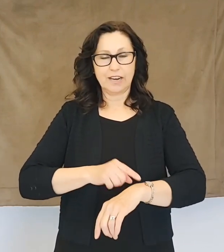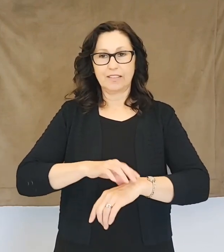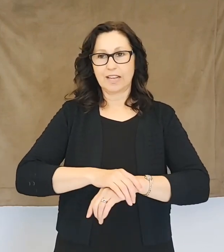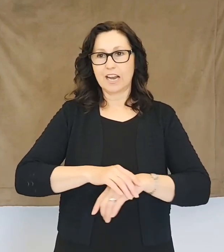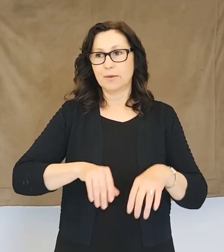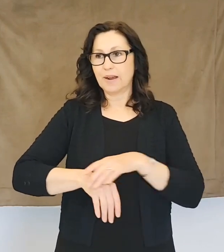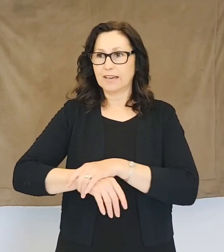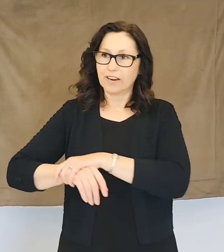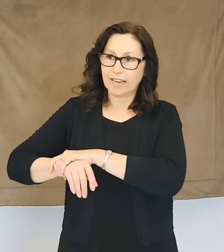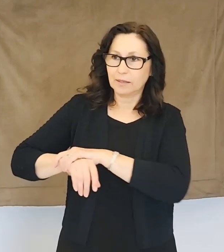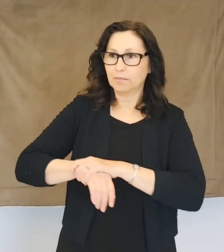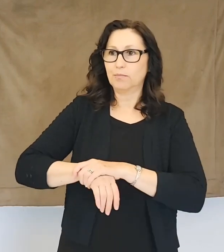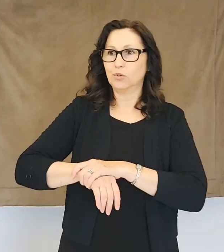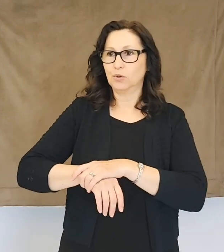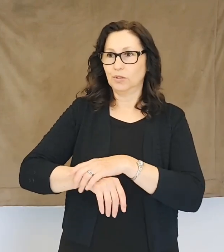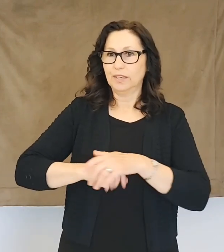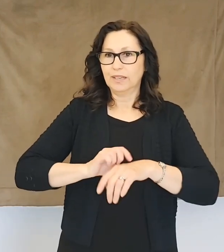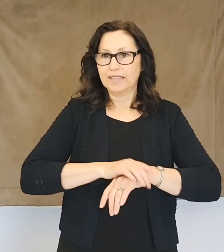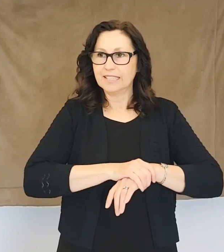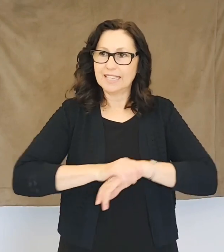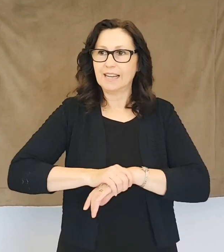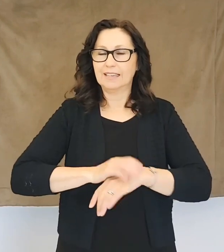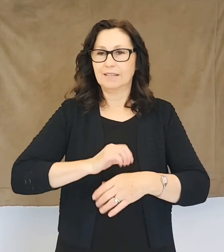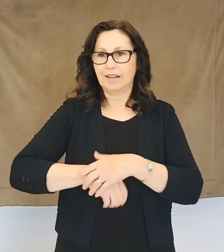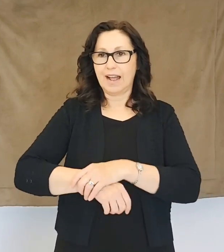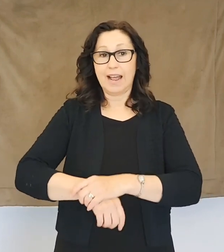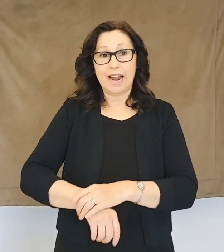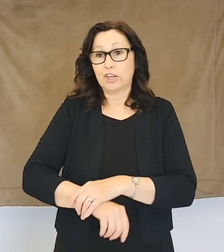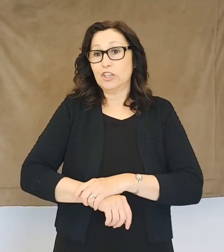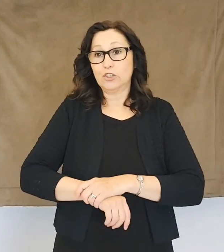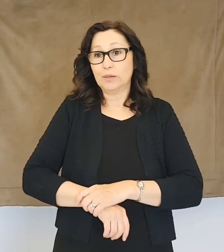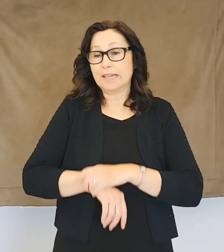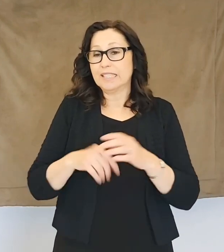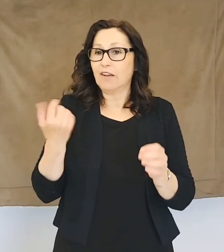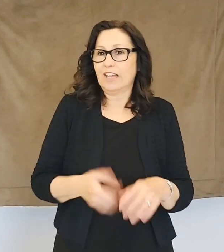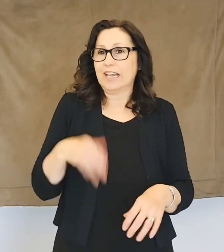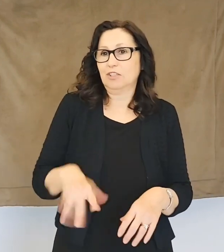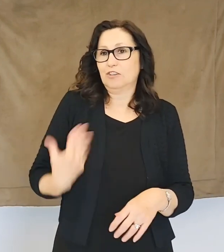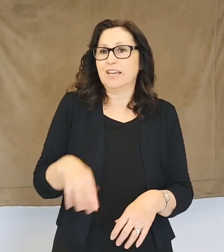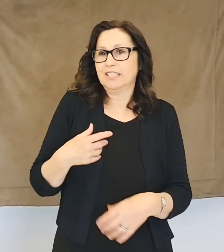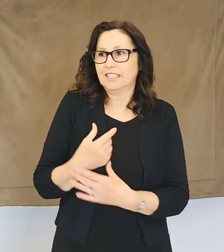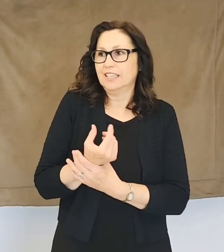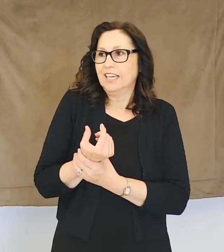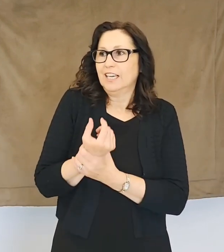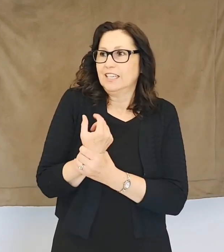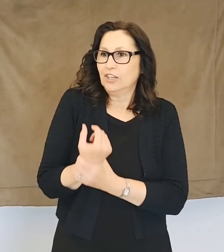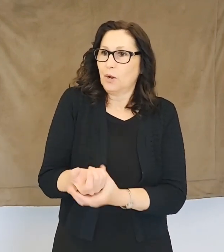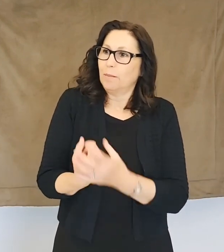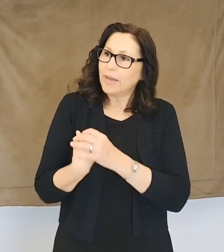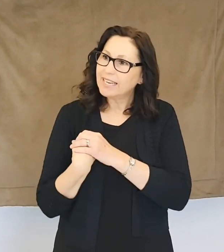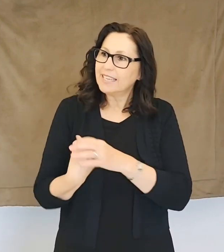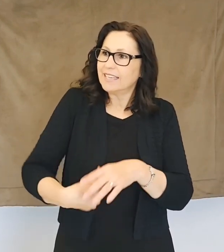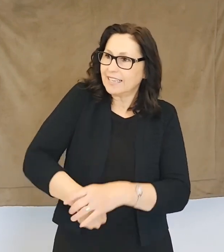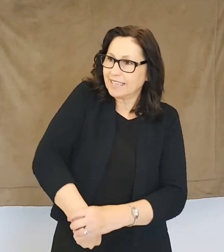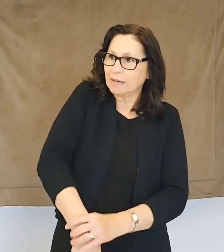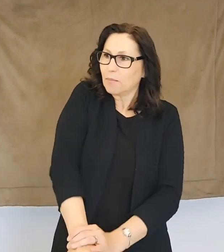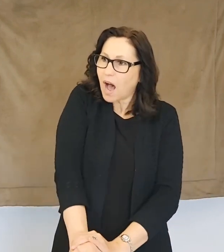and the chiropractor had to pull these, and I couldn't do it myself. Like, I was trying to, you know, bend it and